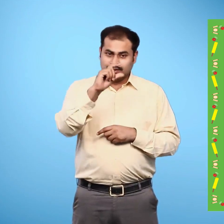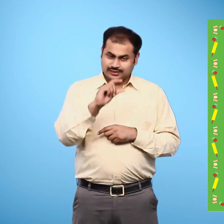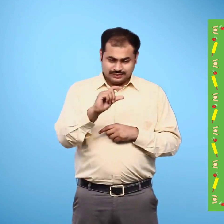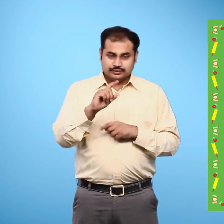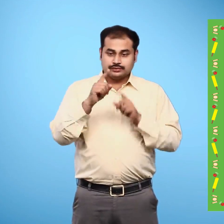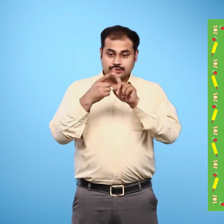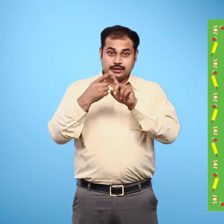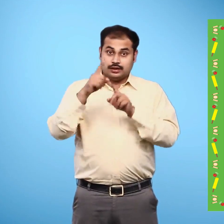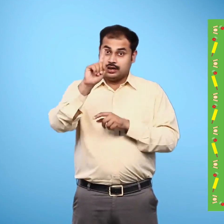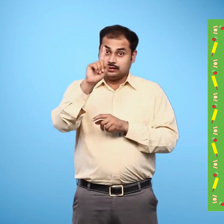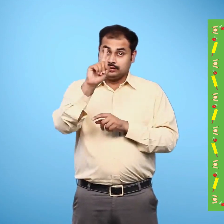position